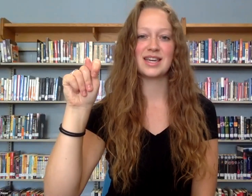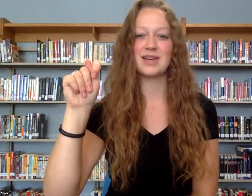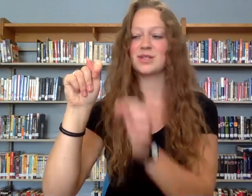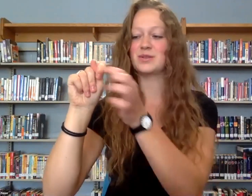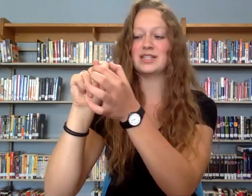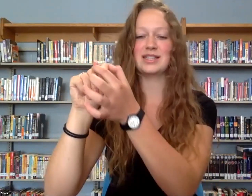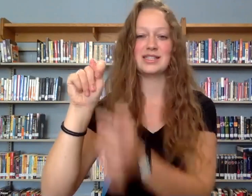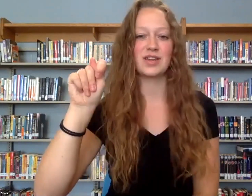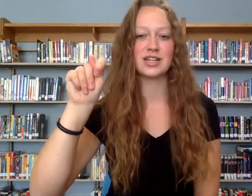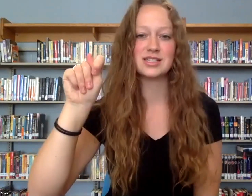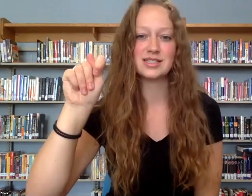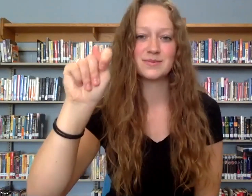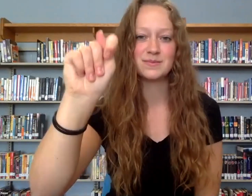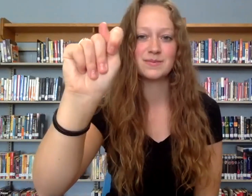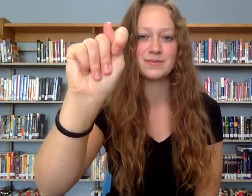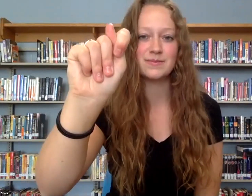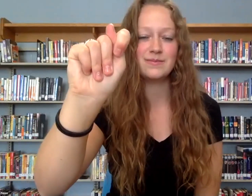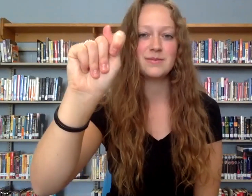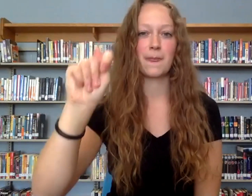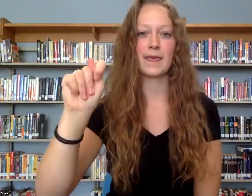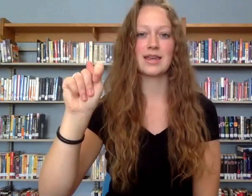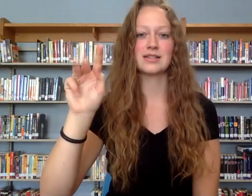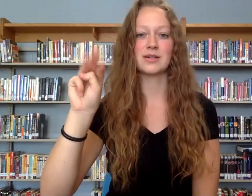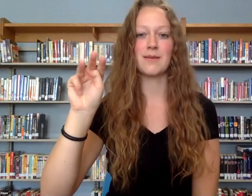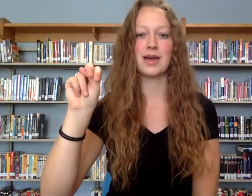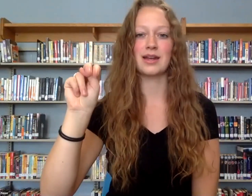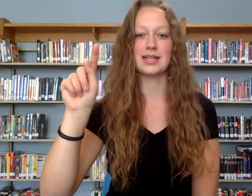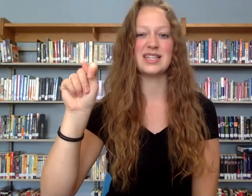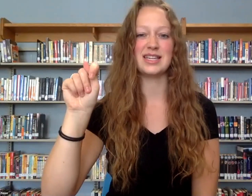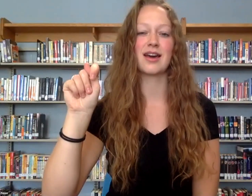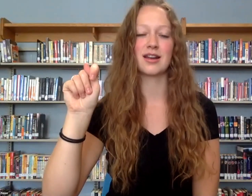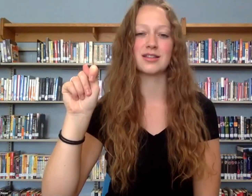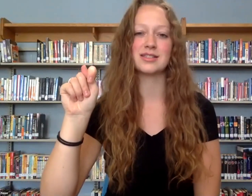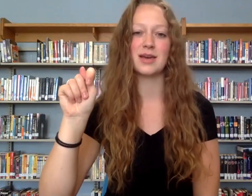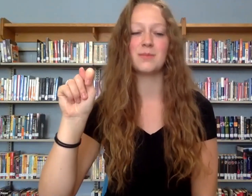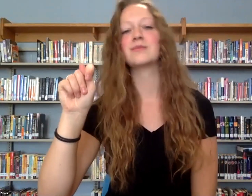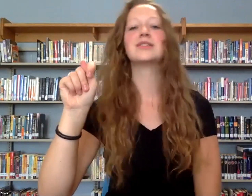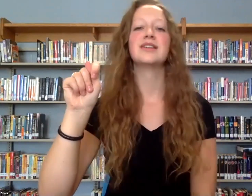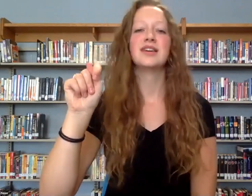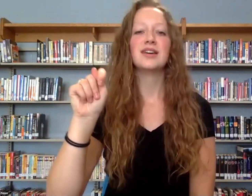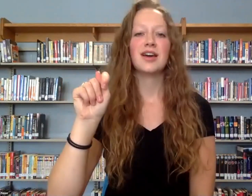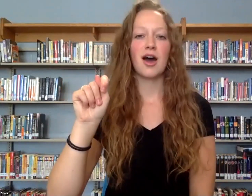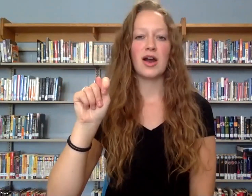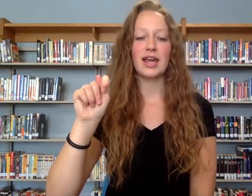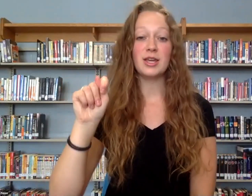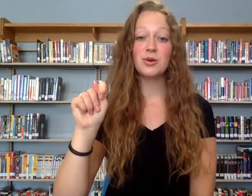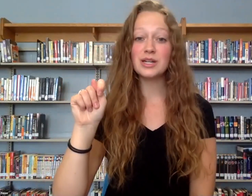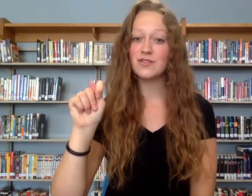in between these fingers. Like that. So M, N, and T kind of look the same. All right, U and V